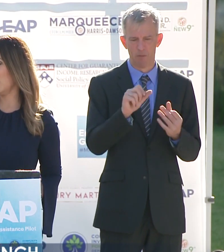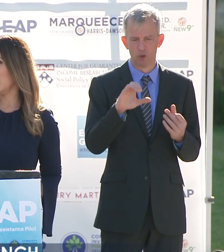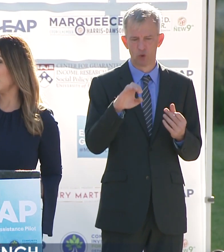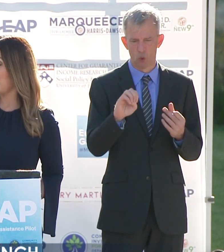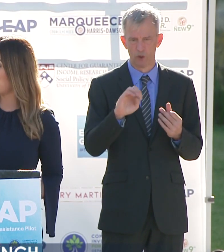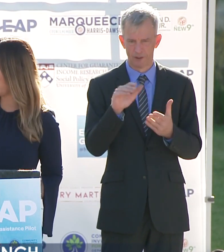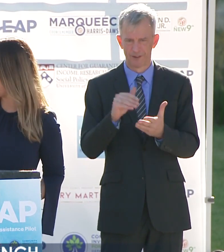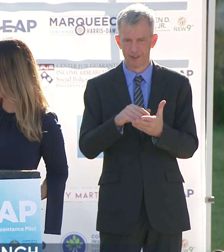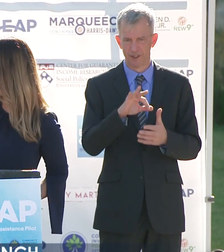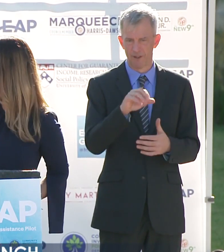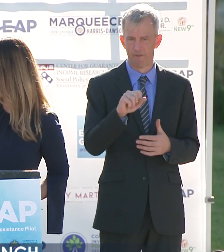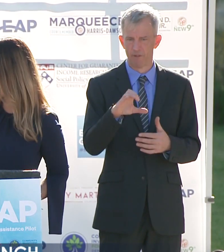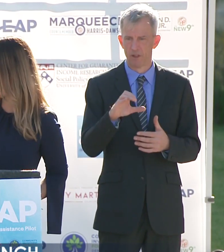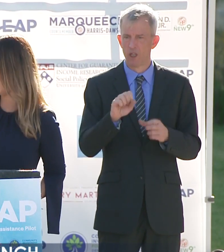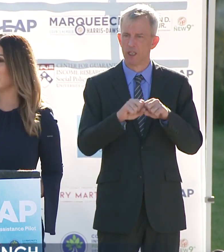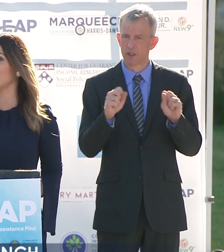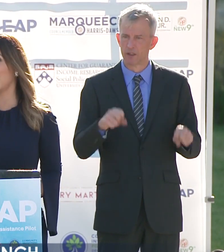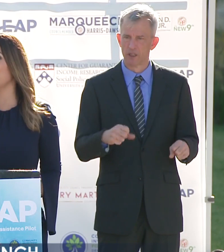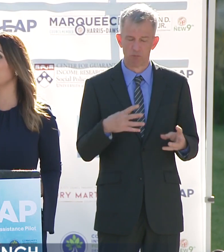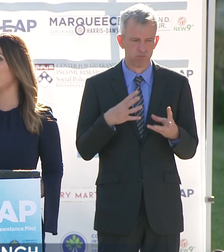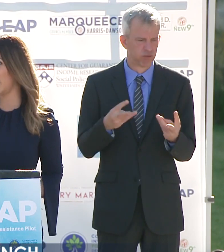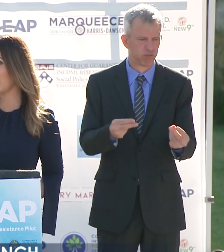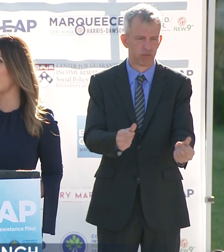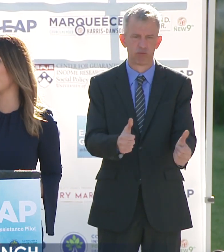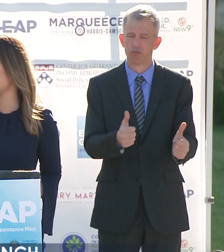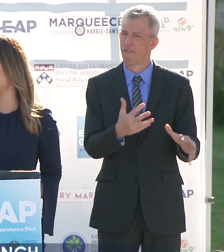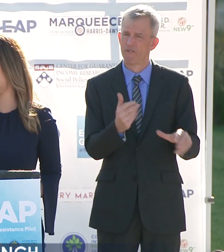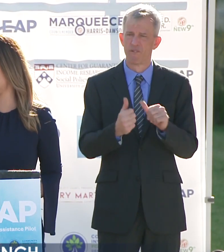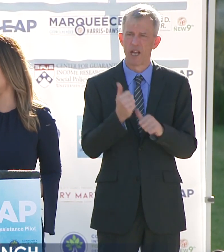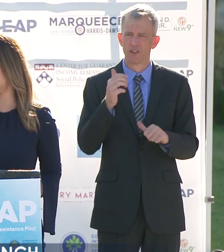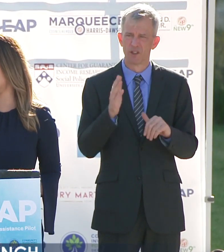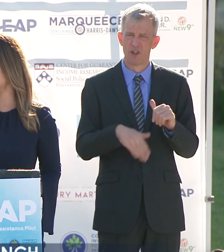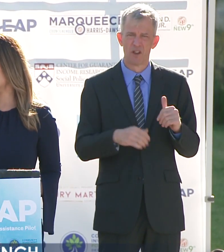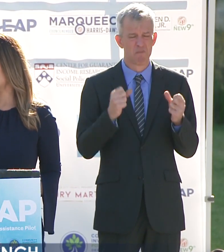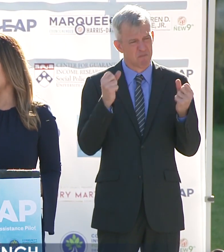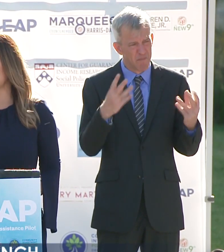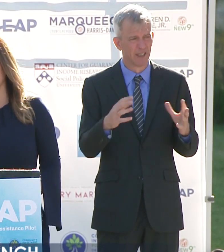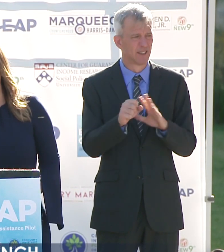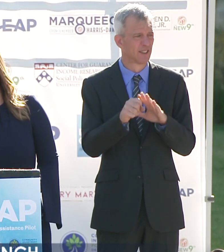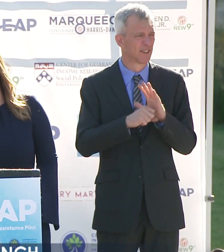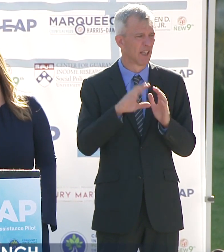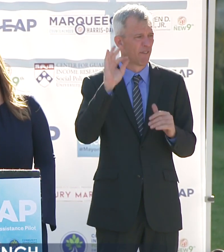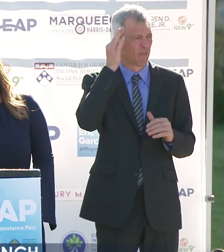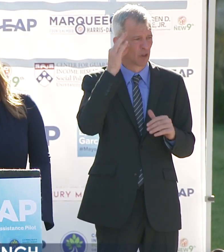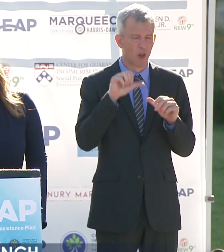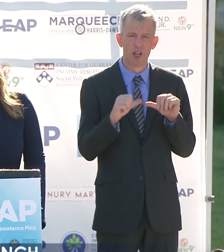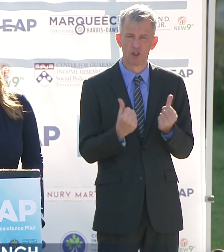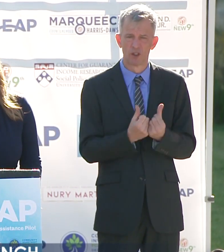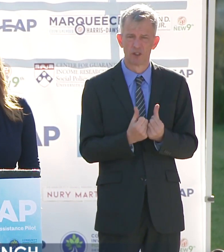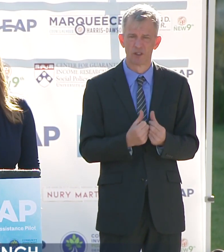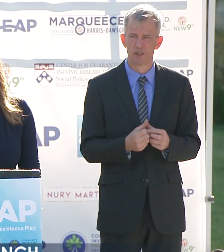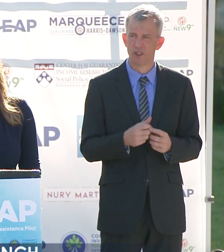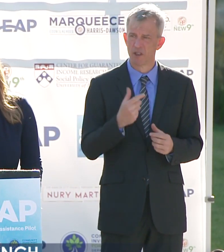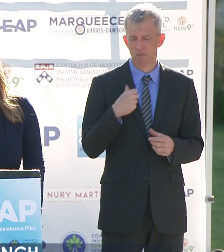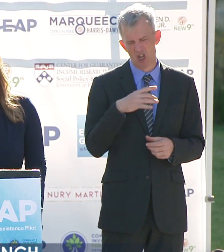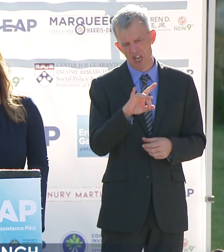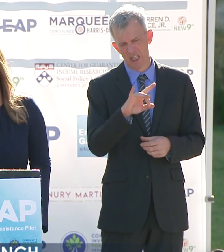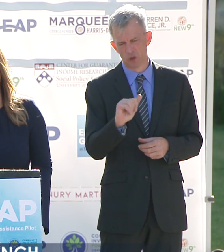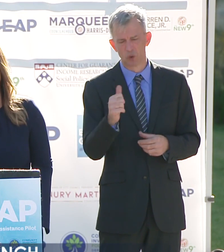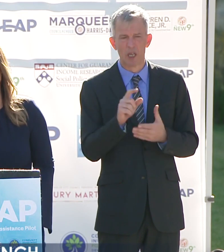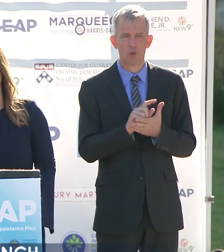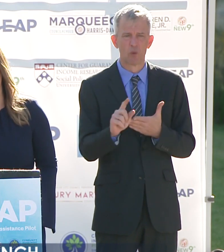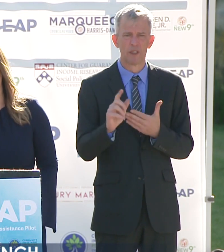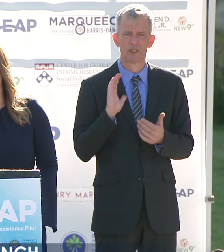door quicker than, I will say, some state and federal agencies. In a period of 8 to 10 weeks, our Family